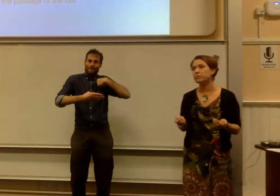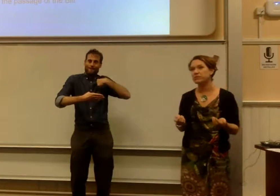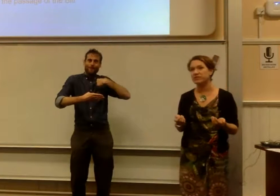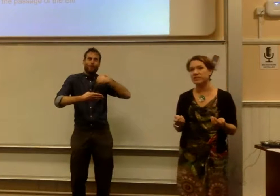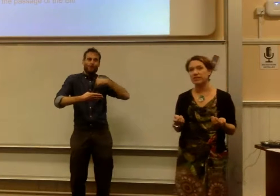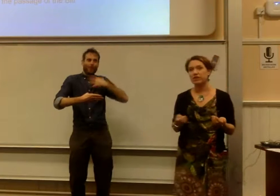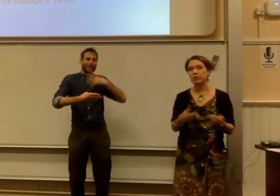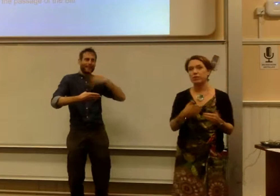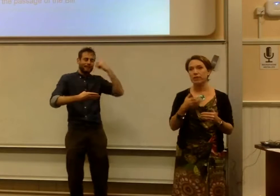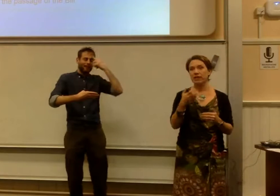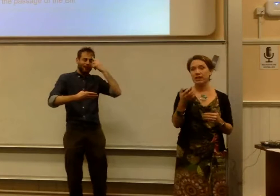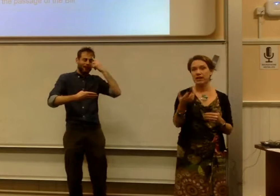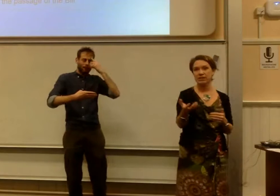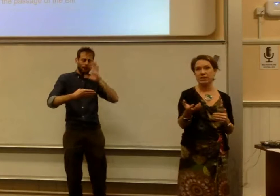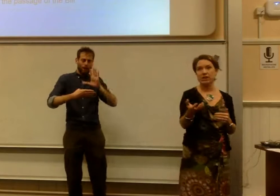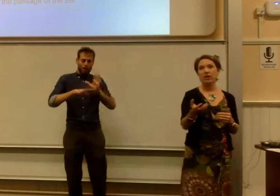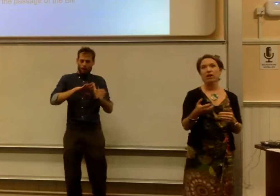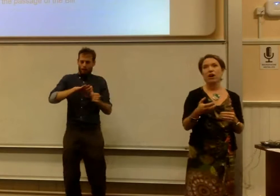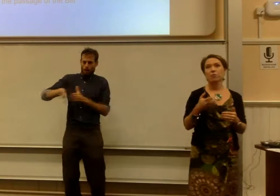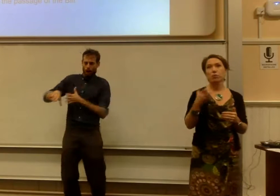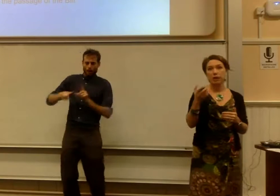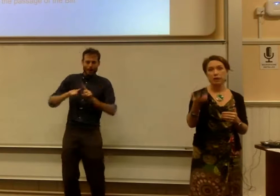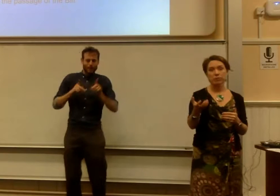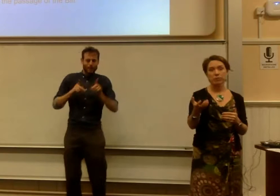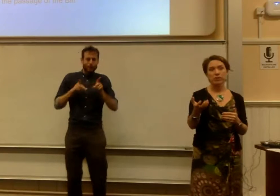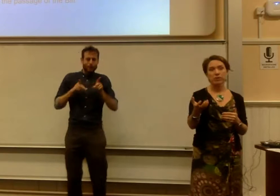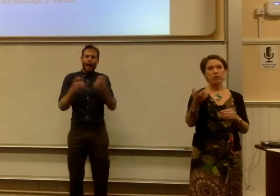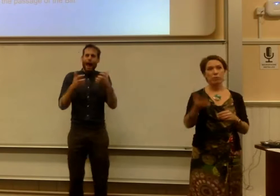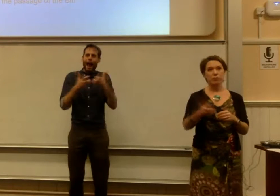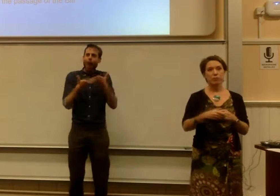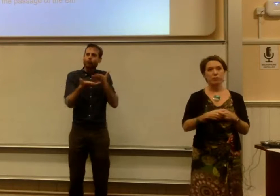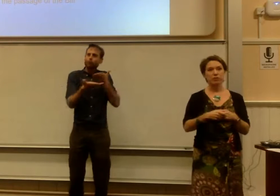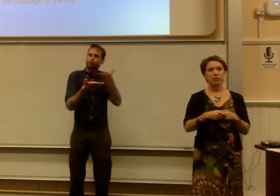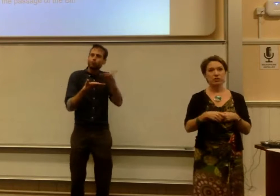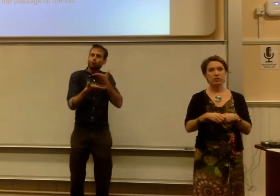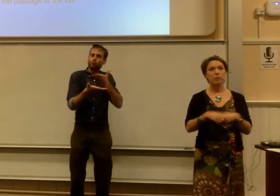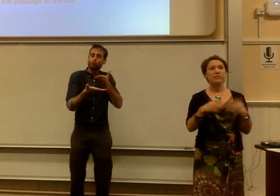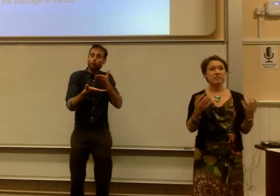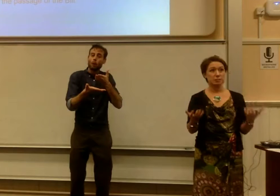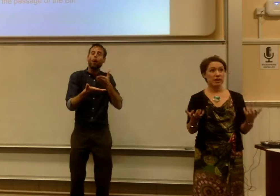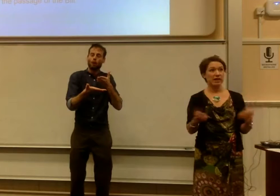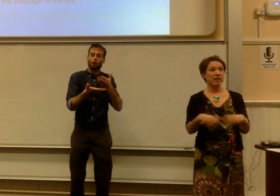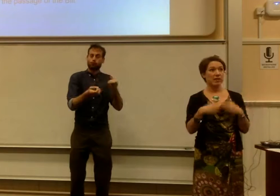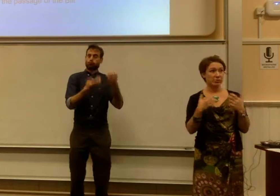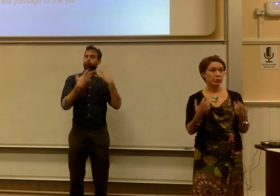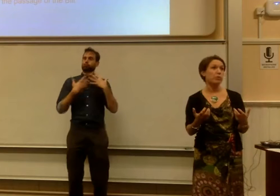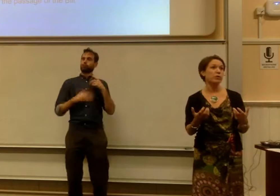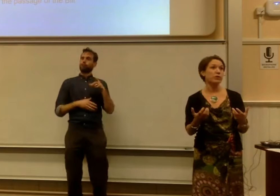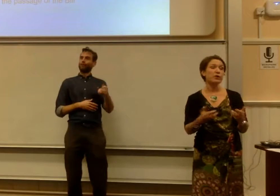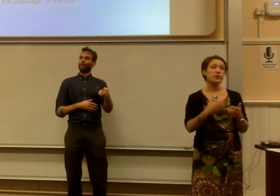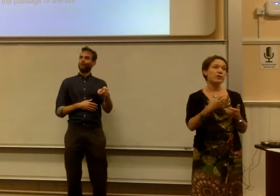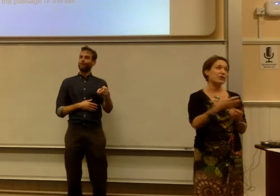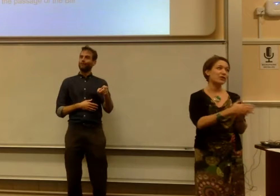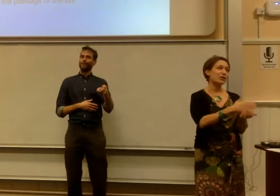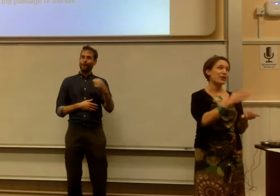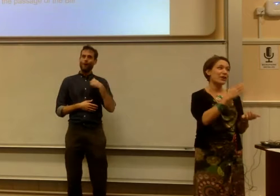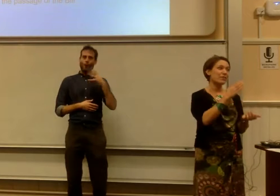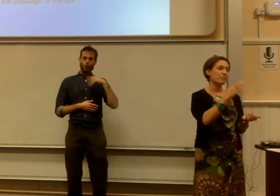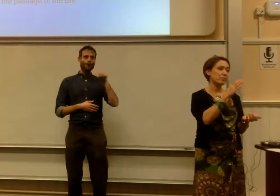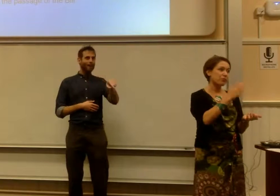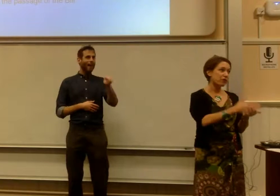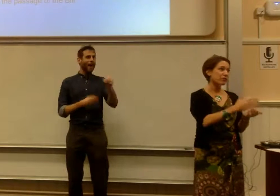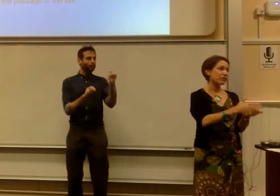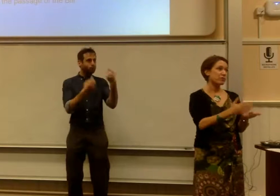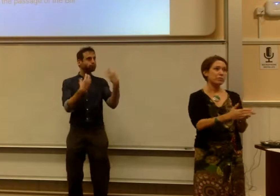changing the way we do business, we can make it easier and more welcoming for people to participate, and that's what we want. So I think